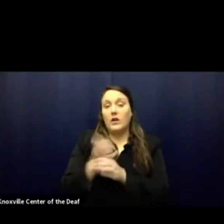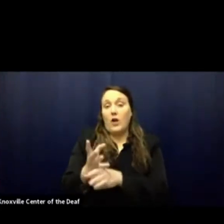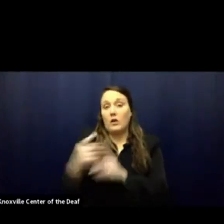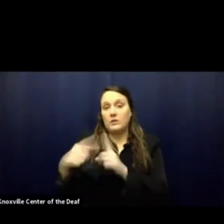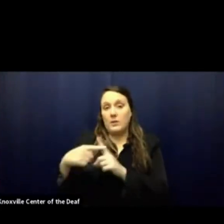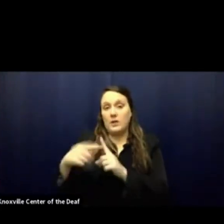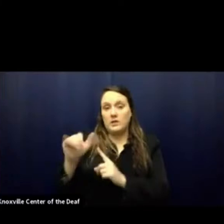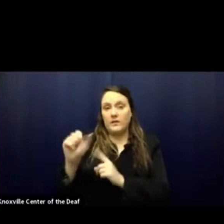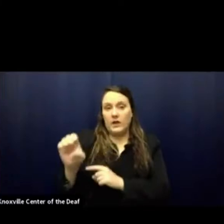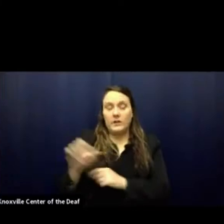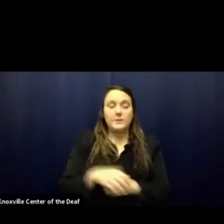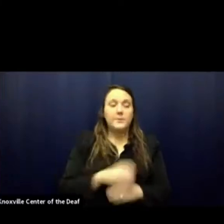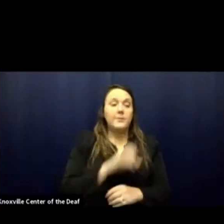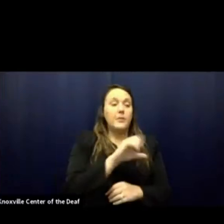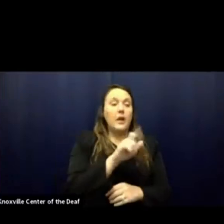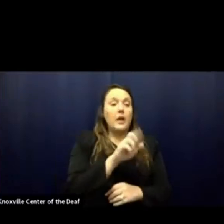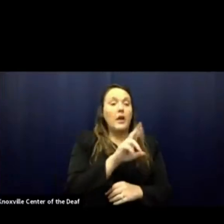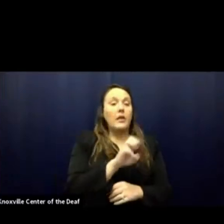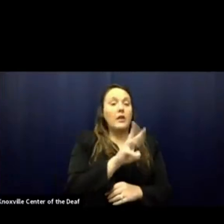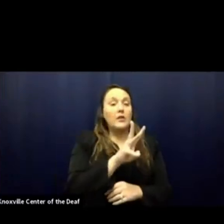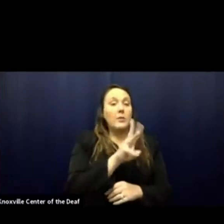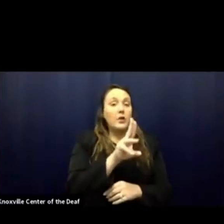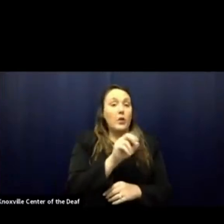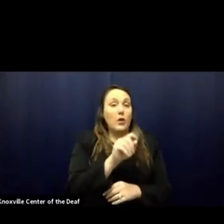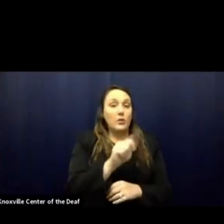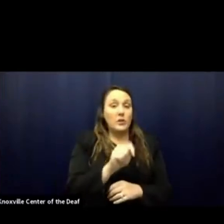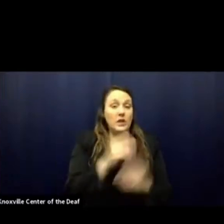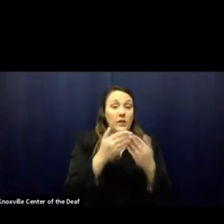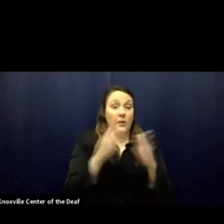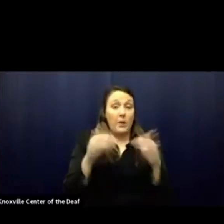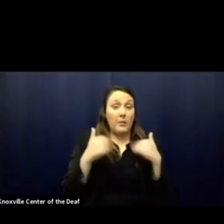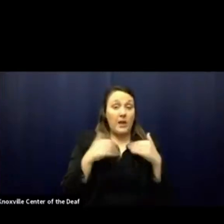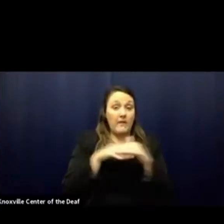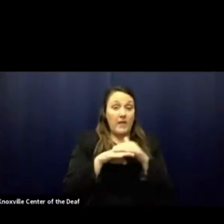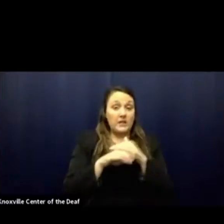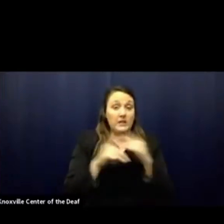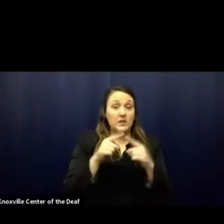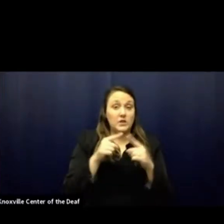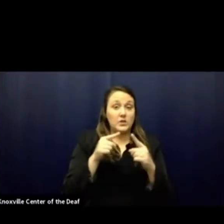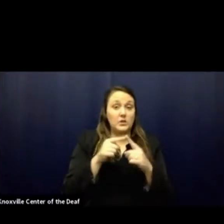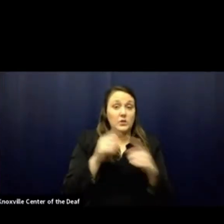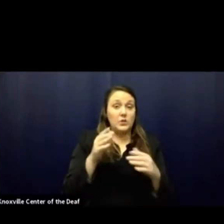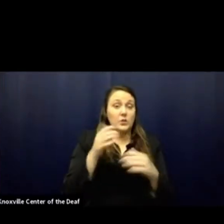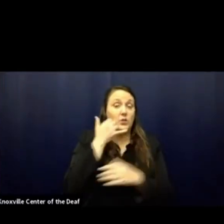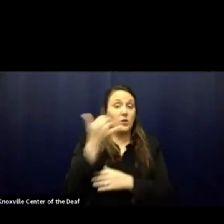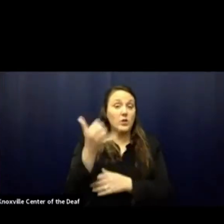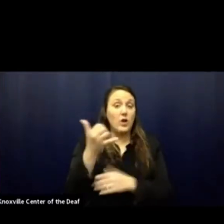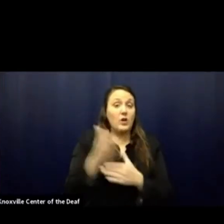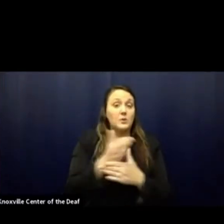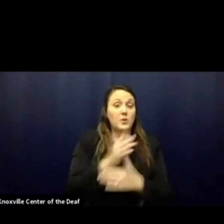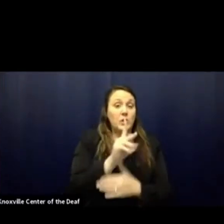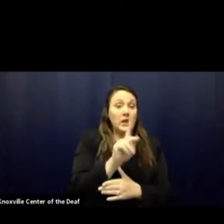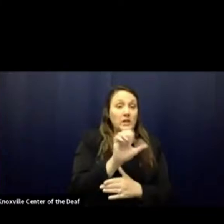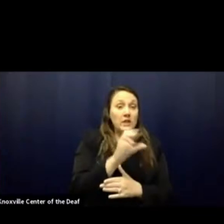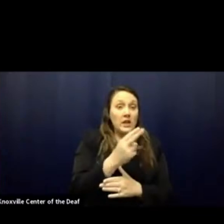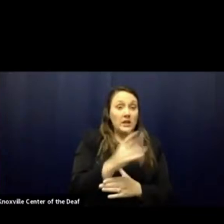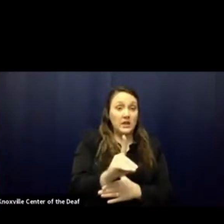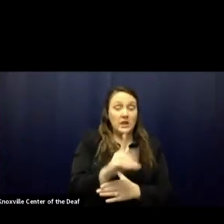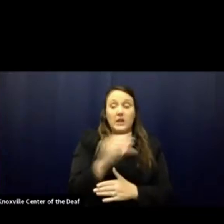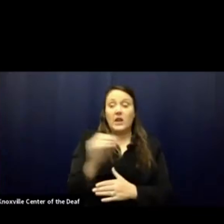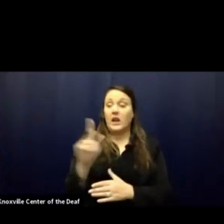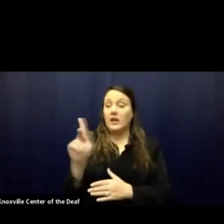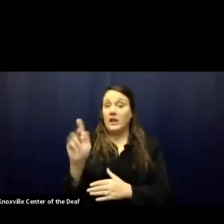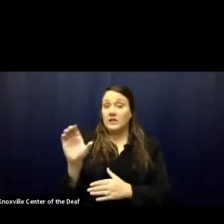Claire with WUOT, does the public have access to these weekly calls between KCS and KCHD leadership? Do you believe these meetings